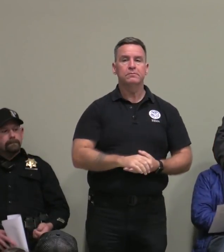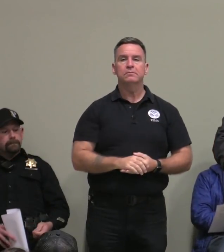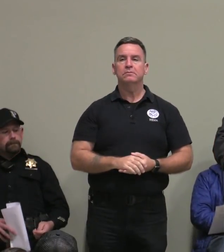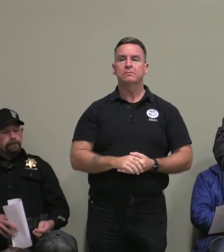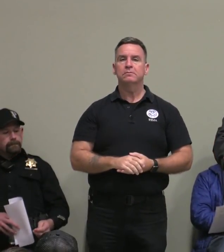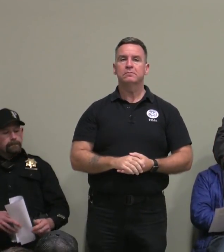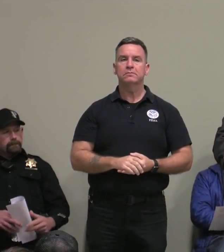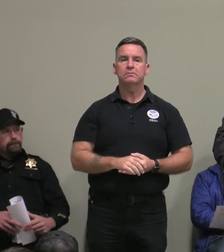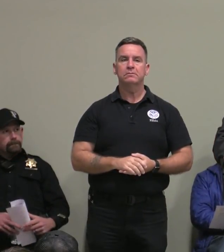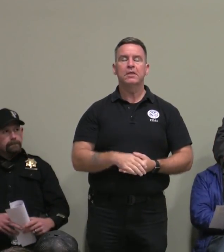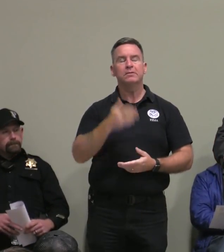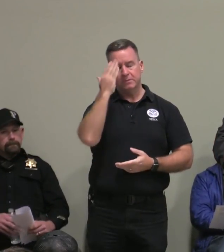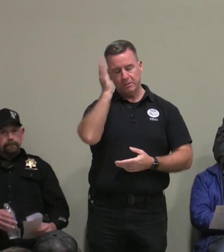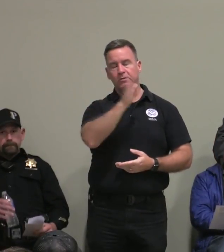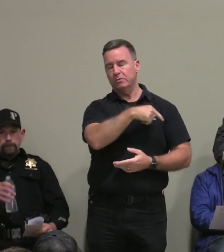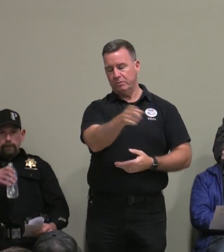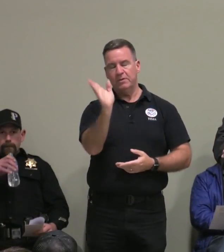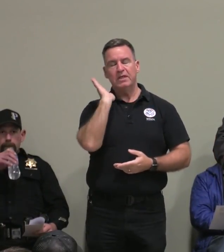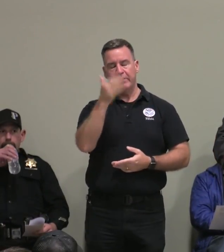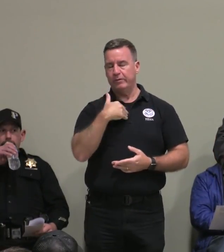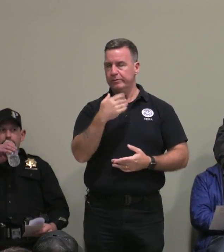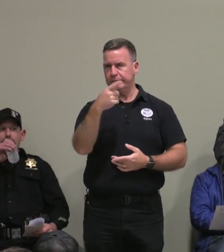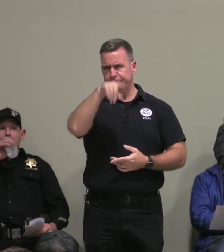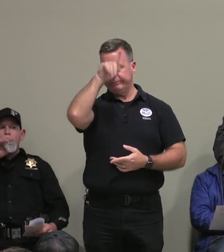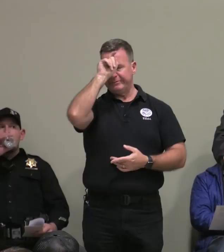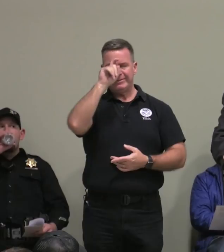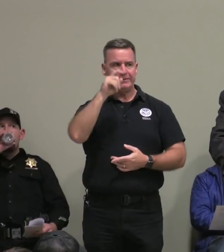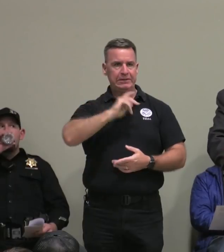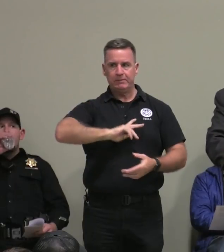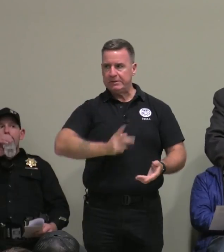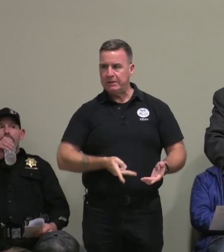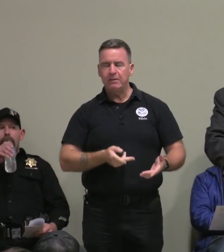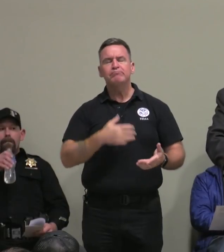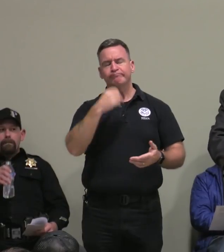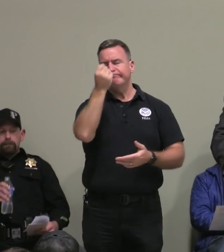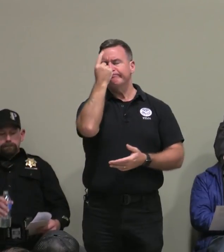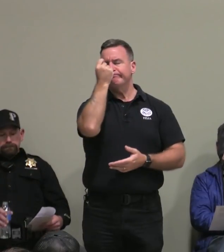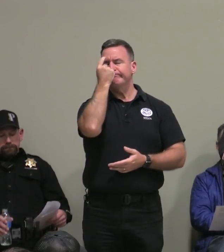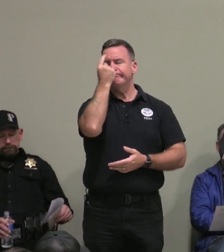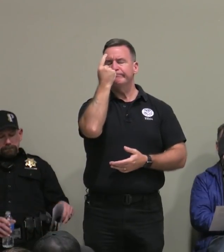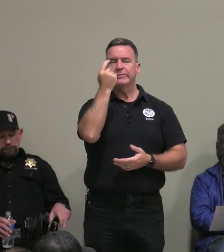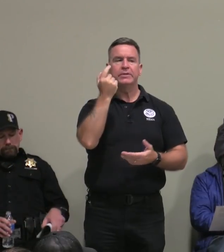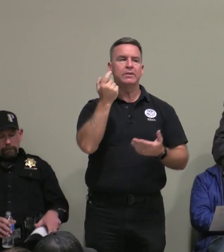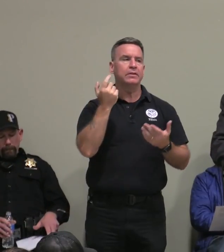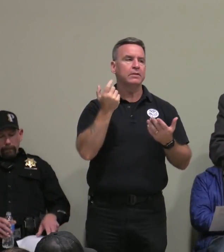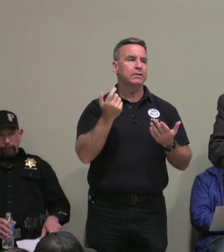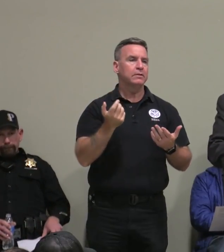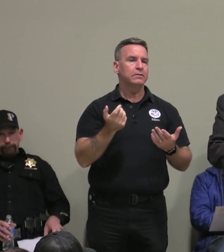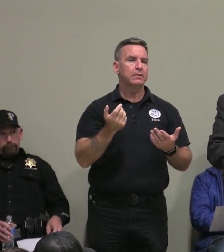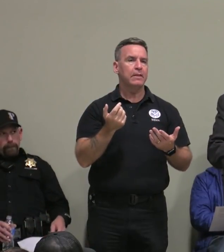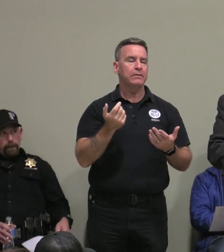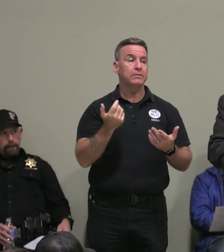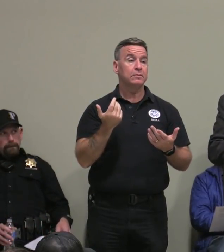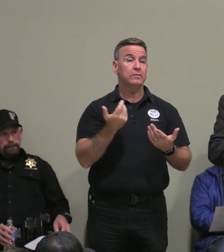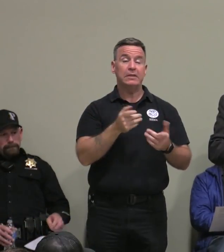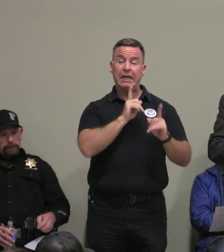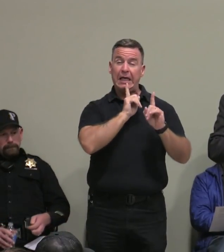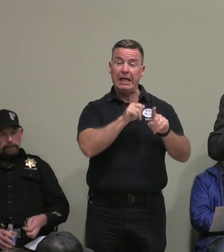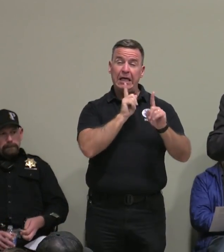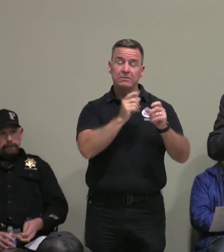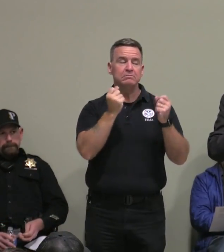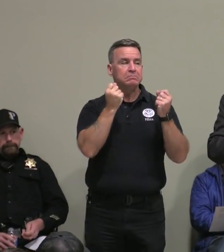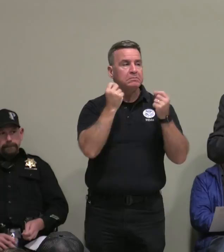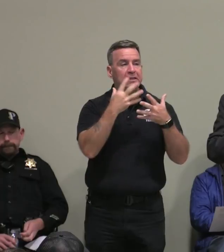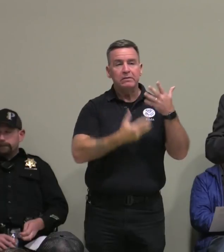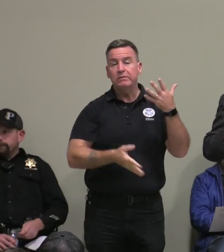You're going to have questions. You're upset. This is understandable. We'll answer as many of